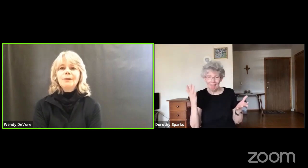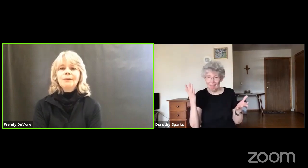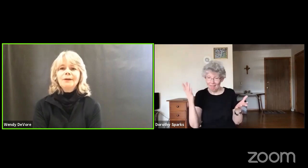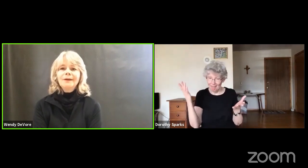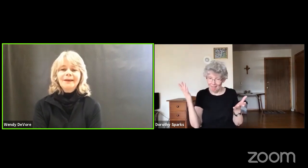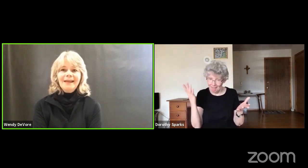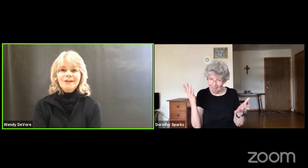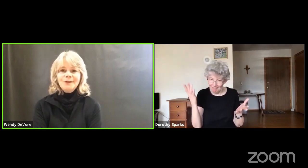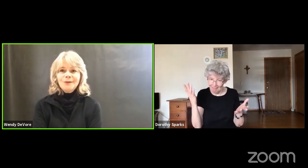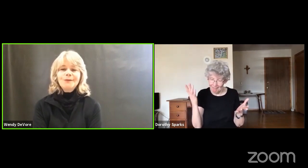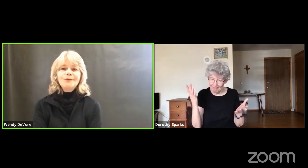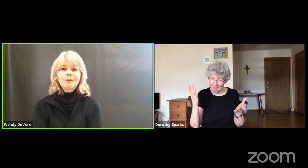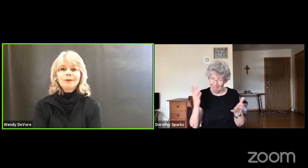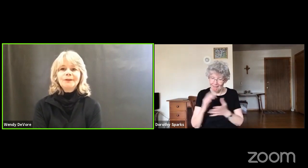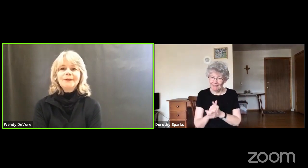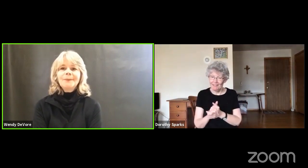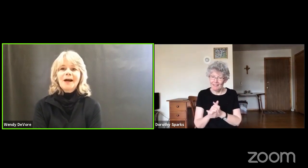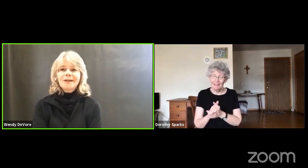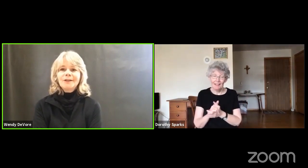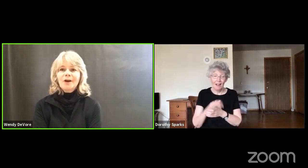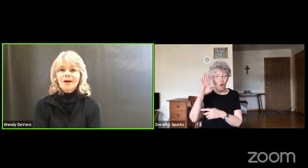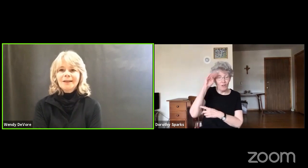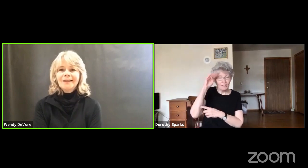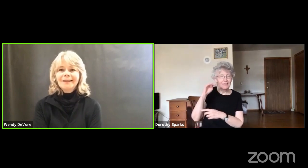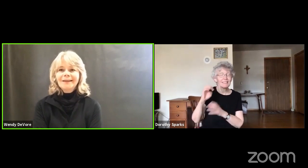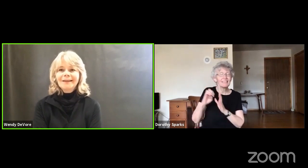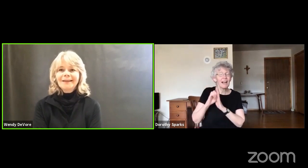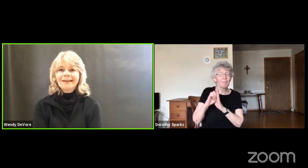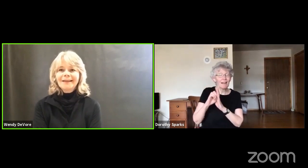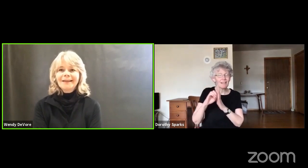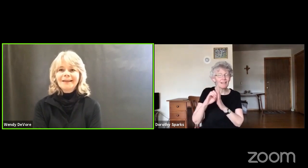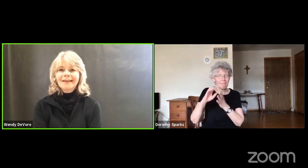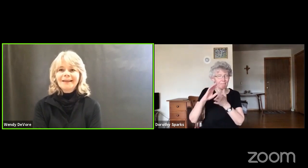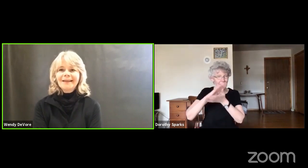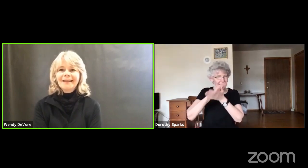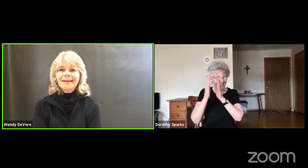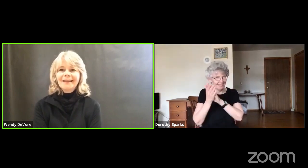Jesus rode into Jerusalem on a donkey.